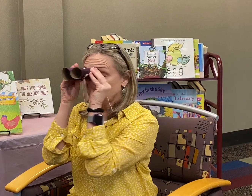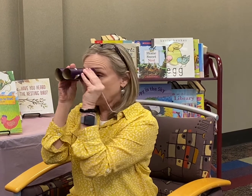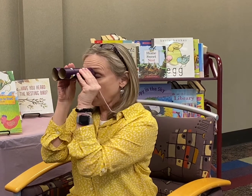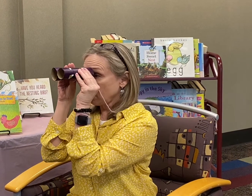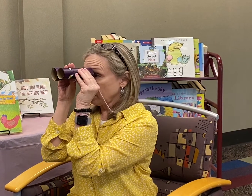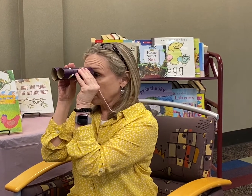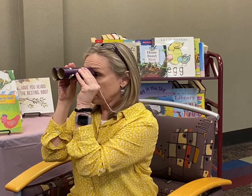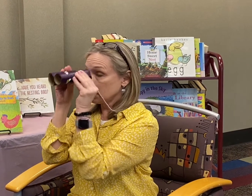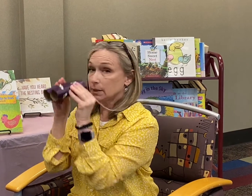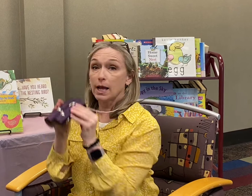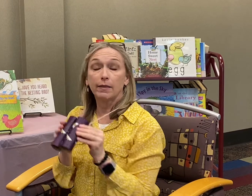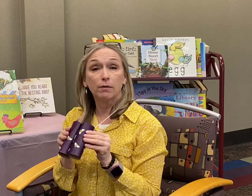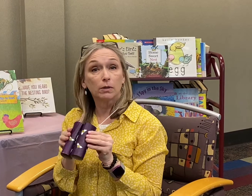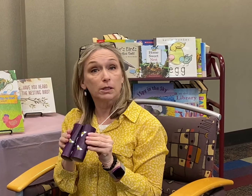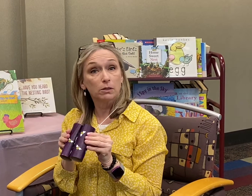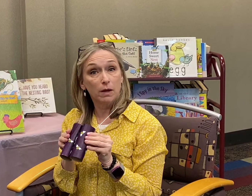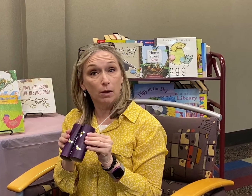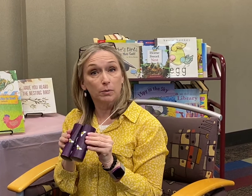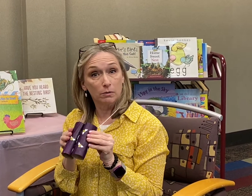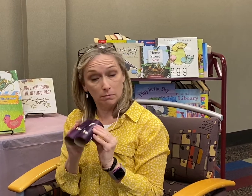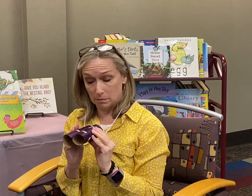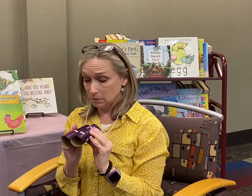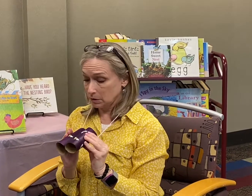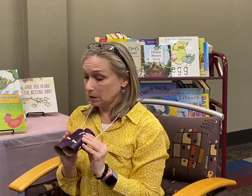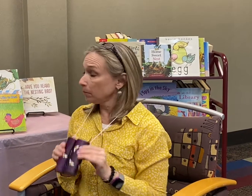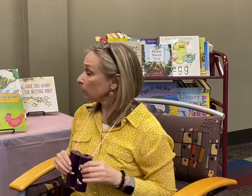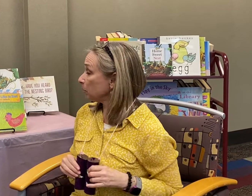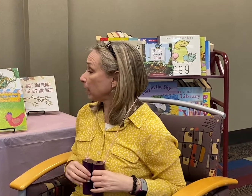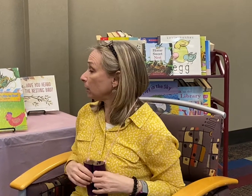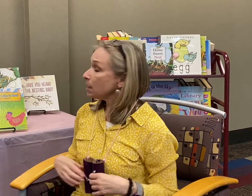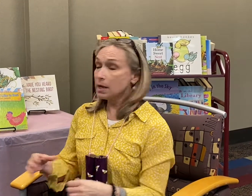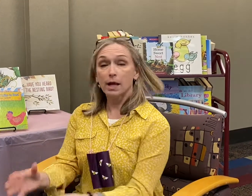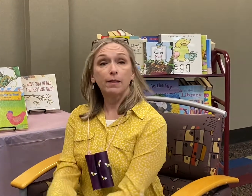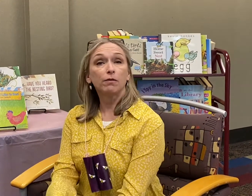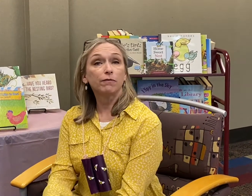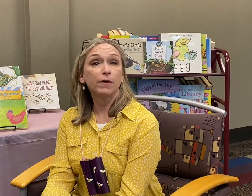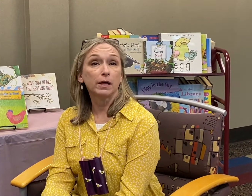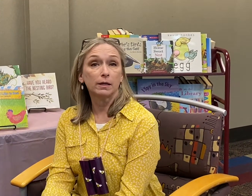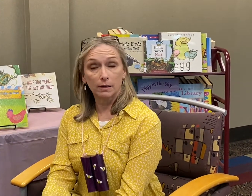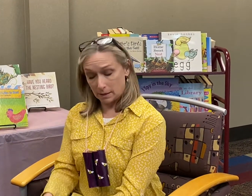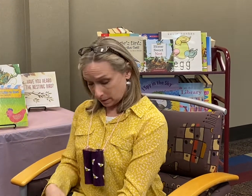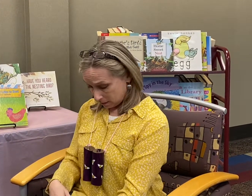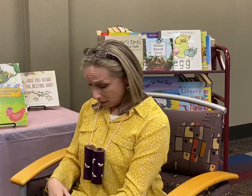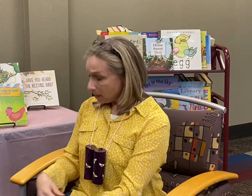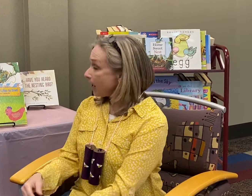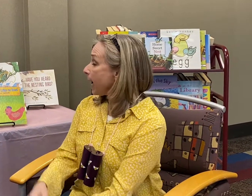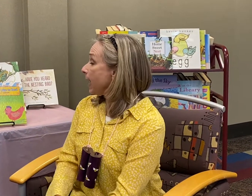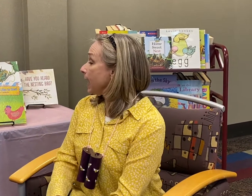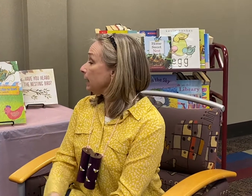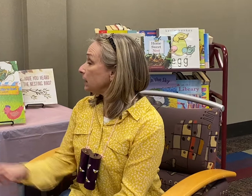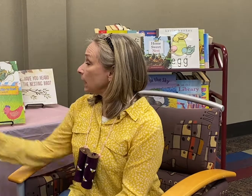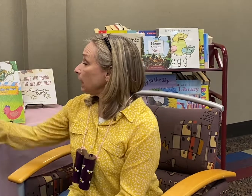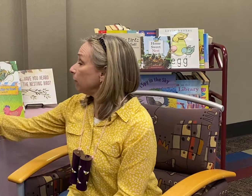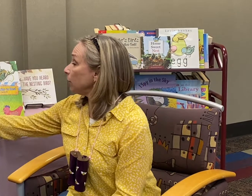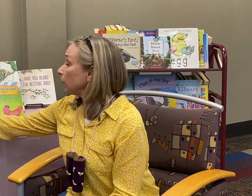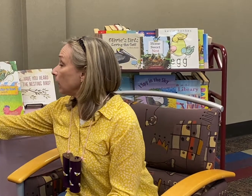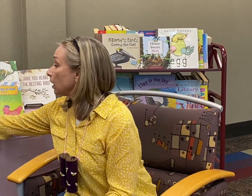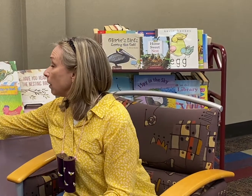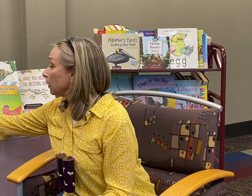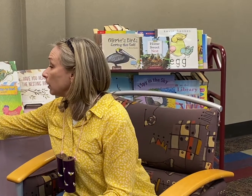all the birds. And they really do help you see the birds better. And they're fun. And if you want to go a little